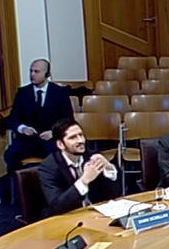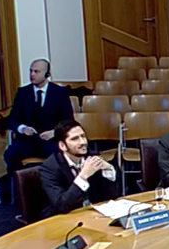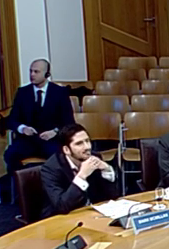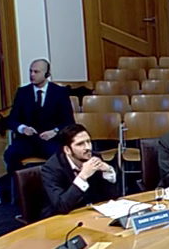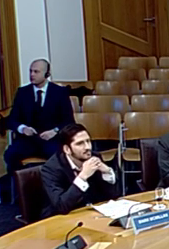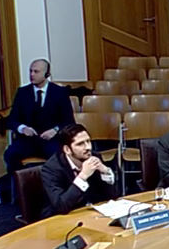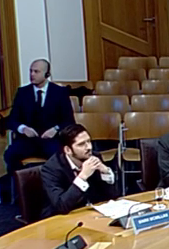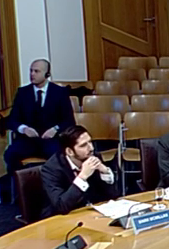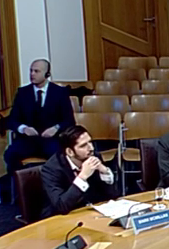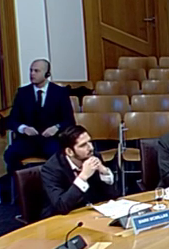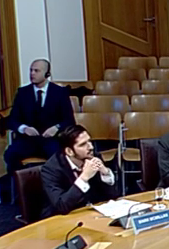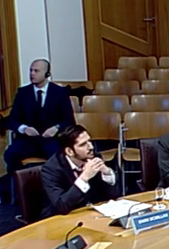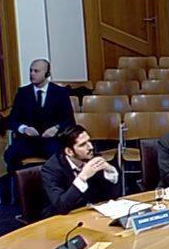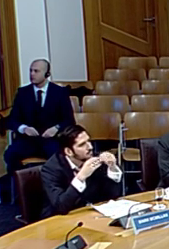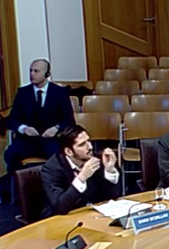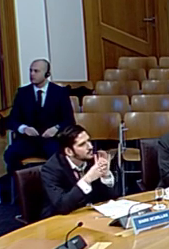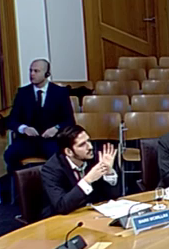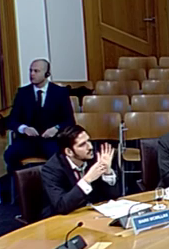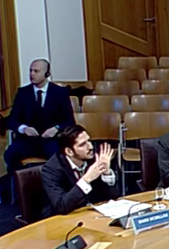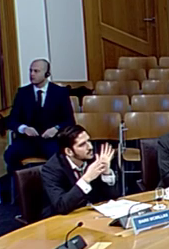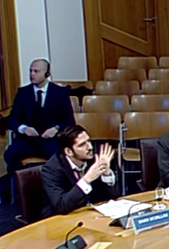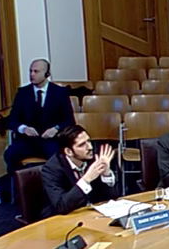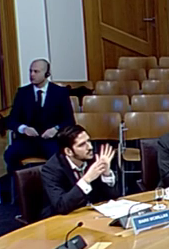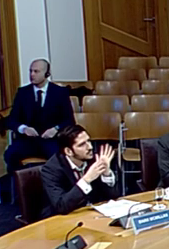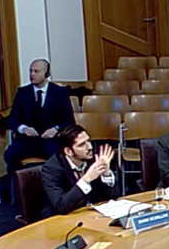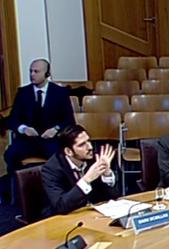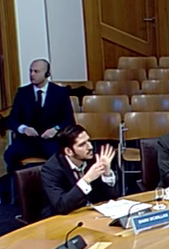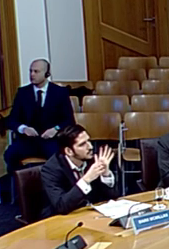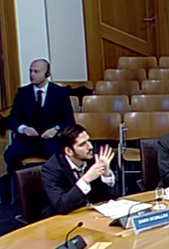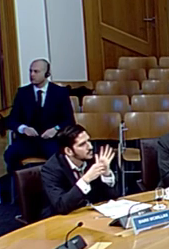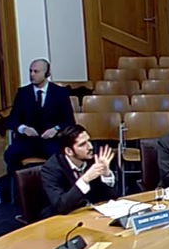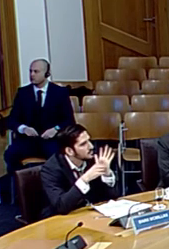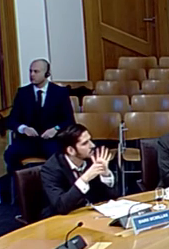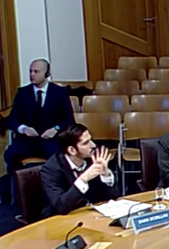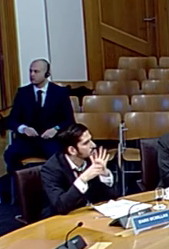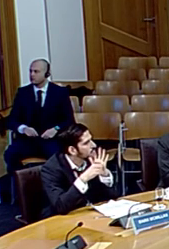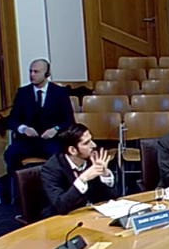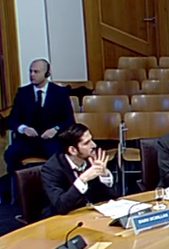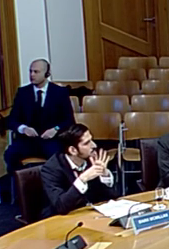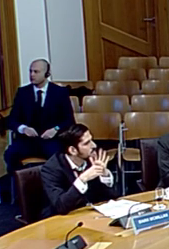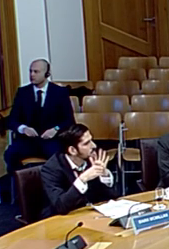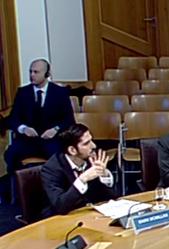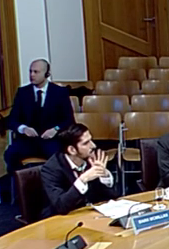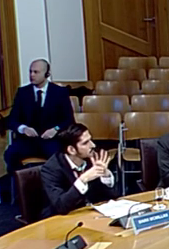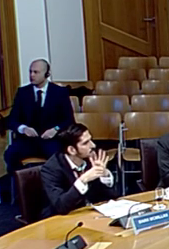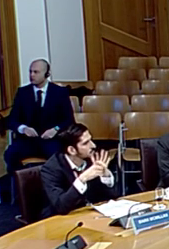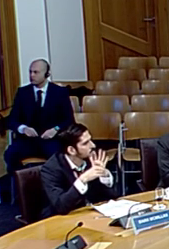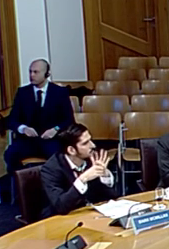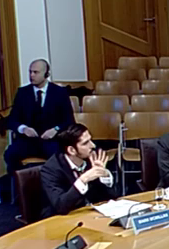and Interpreting Services in Scotland, based at Heriot Watt. Lauren McDougall is Students and Disabilities Officer with Glasgow University